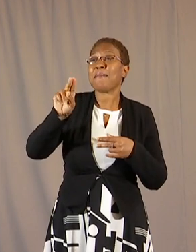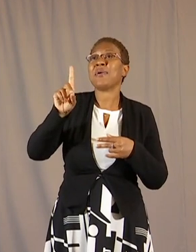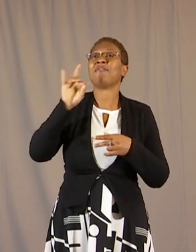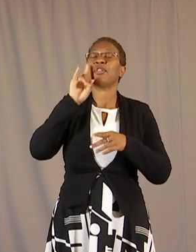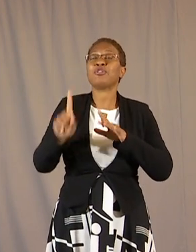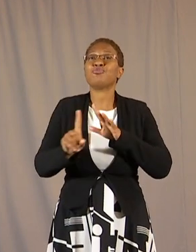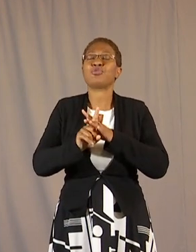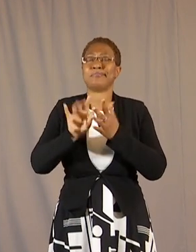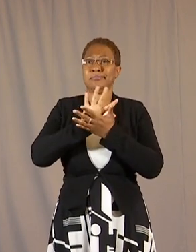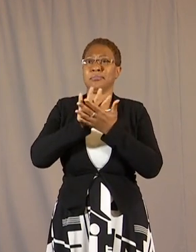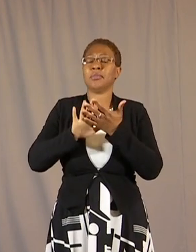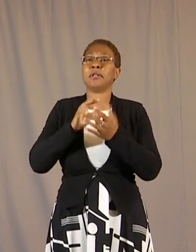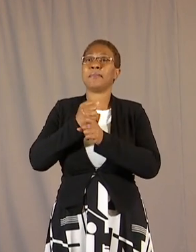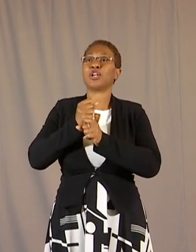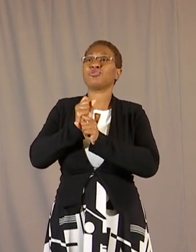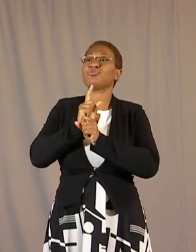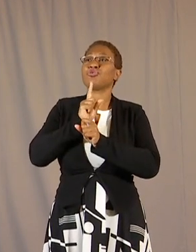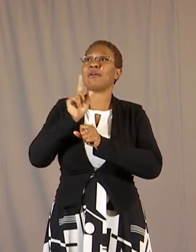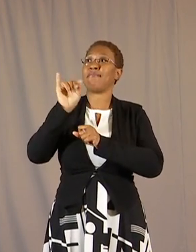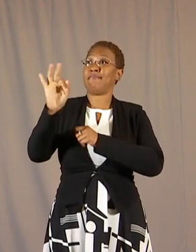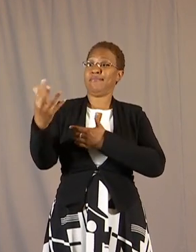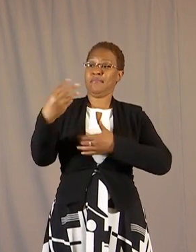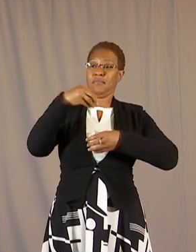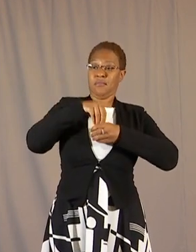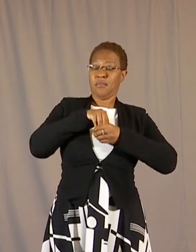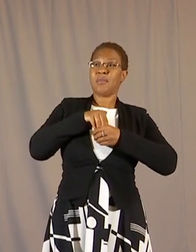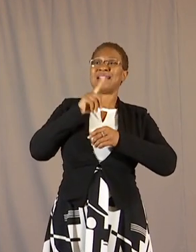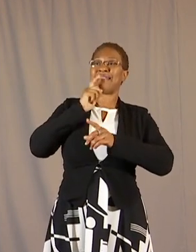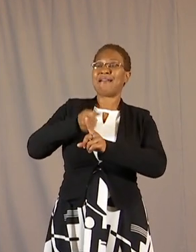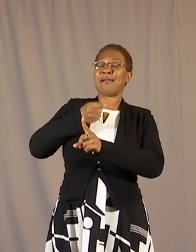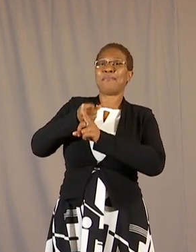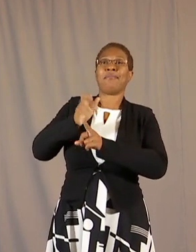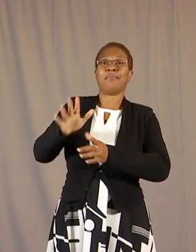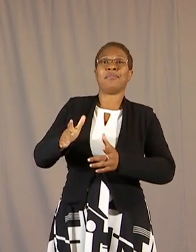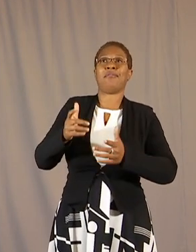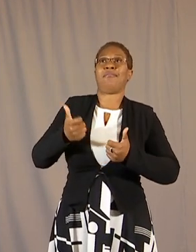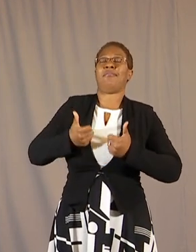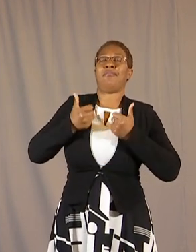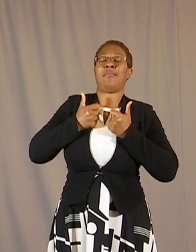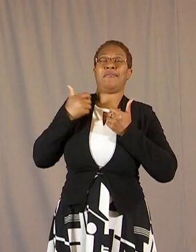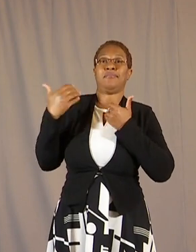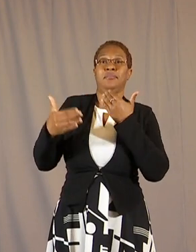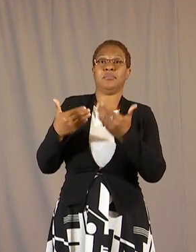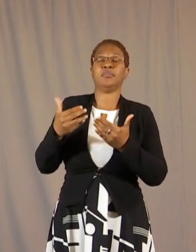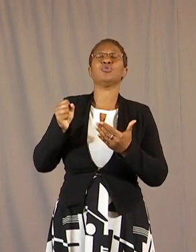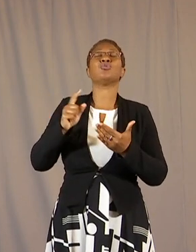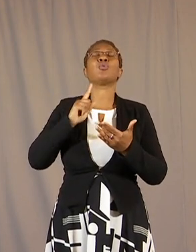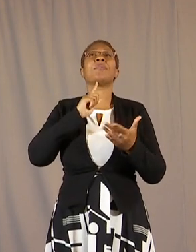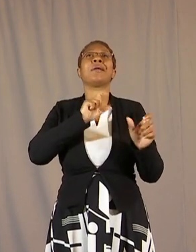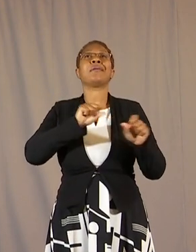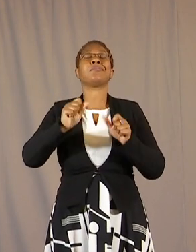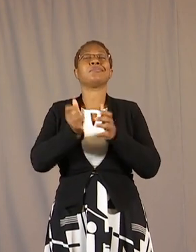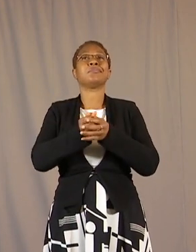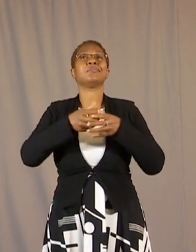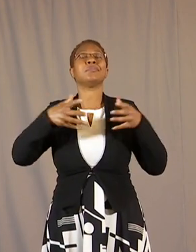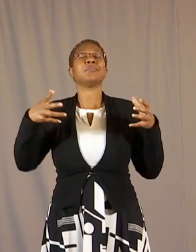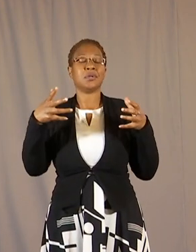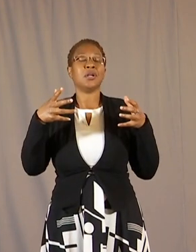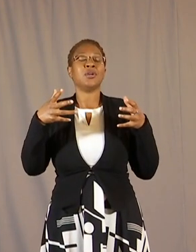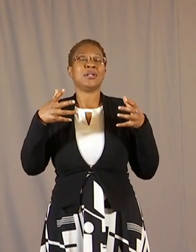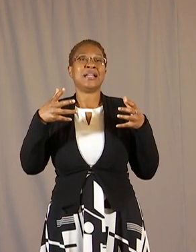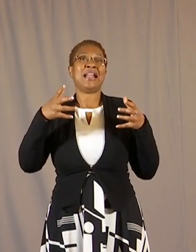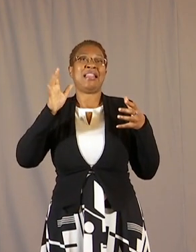of elements, I think, that are really important for us to build the capacity in our communities to be a real